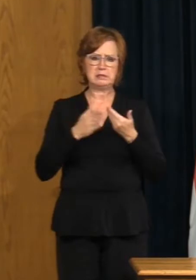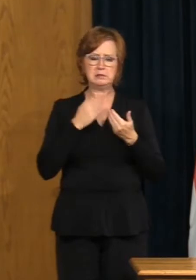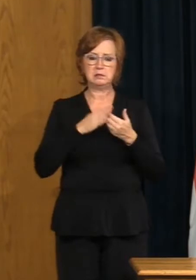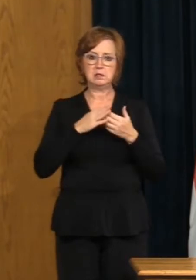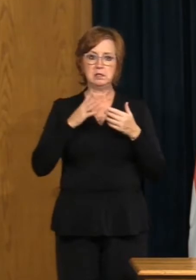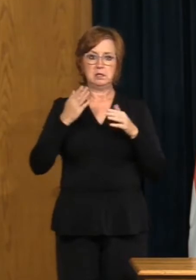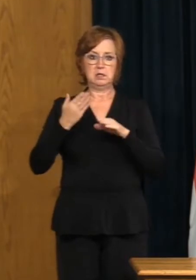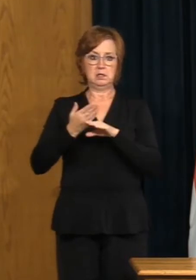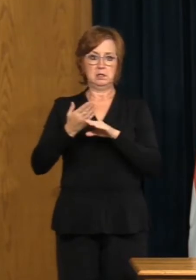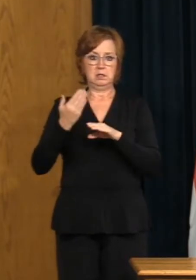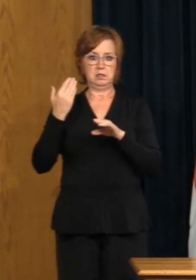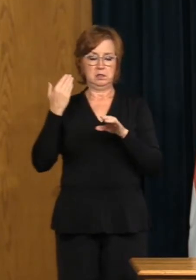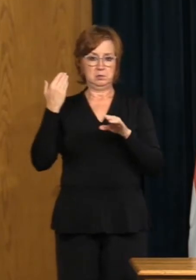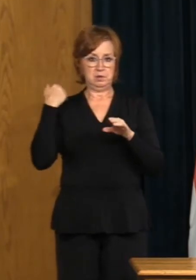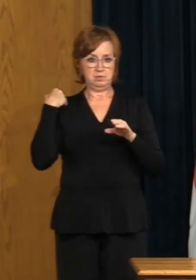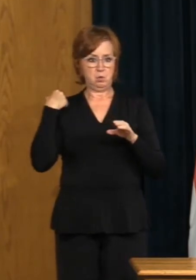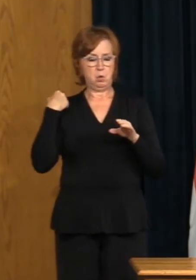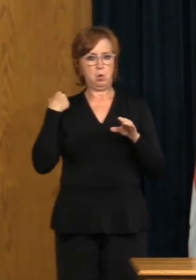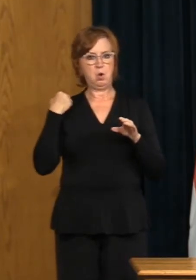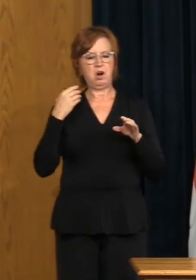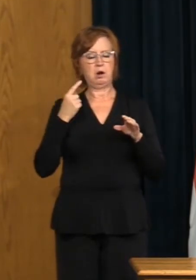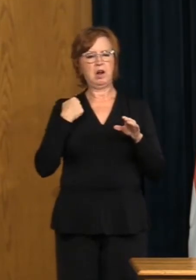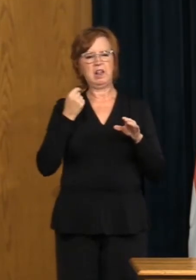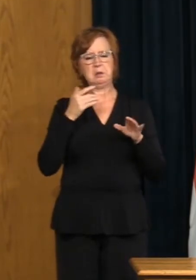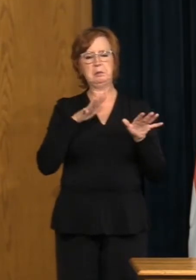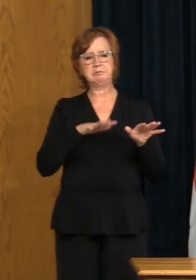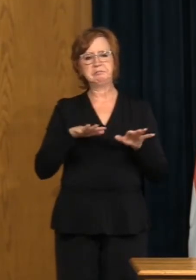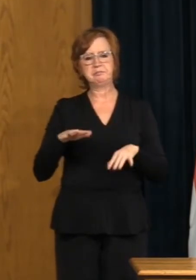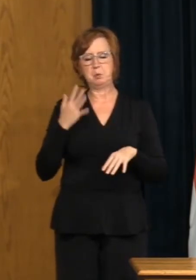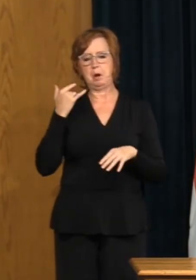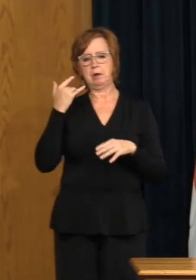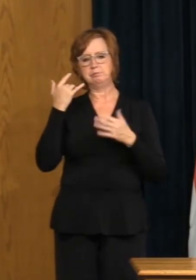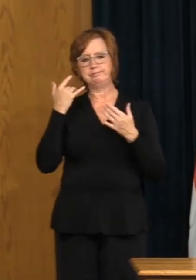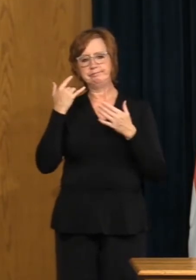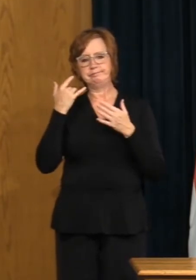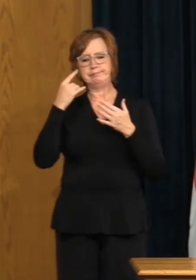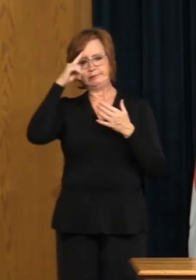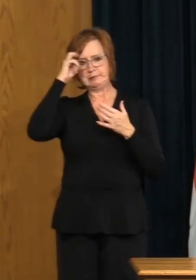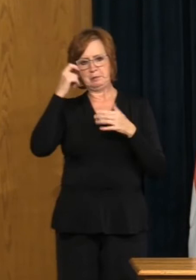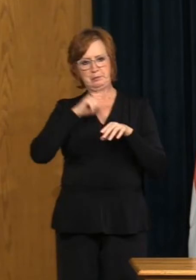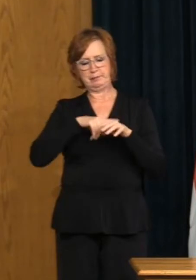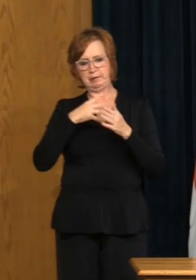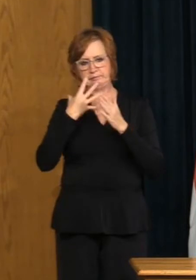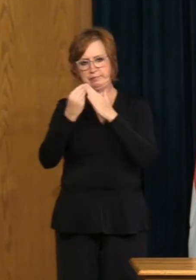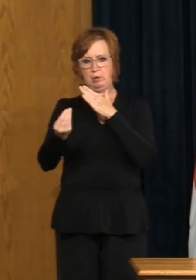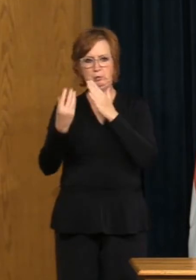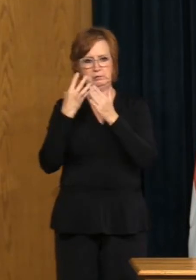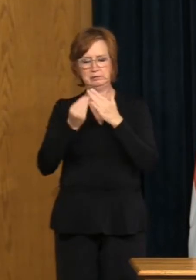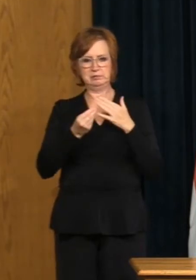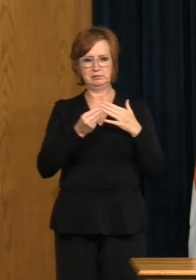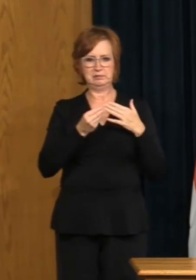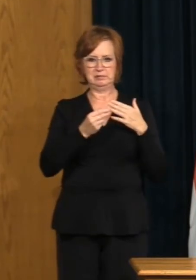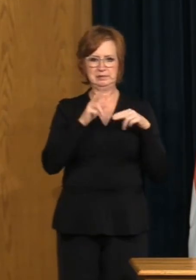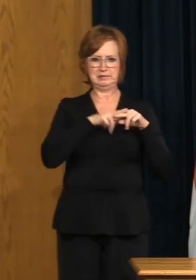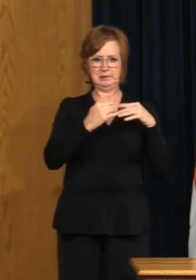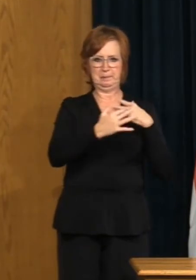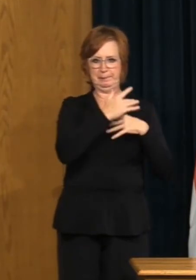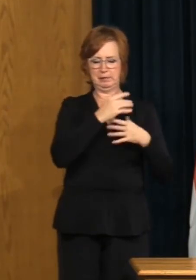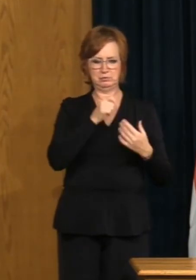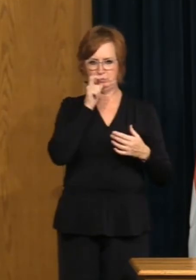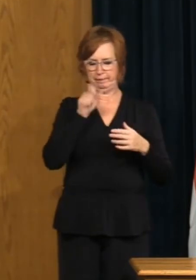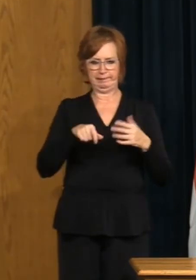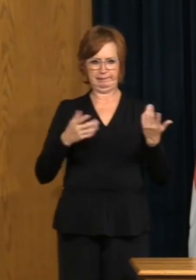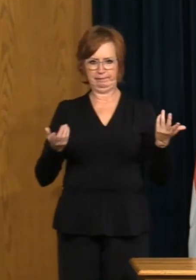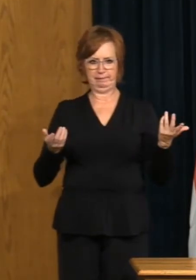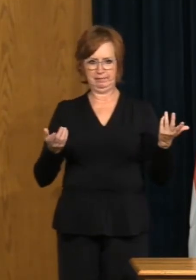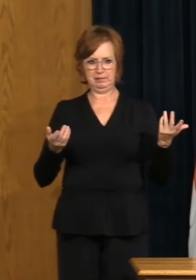mask use, and that's been fine over the summer. We've had our socialization outdoors on the beach where you don't really need to use a mask except maybe